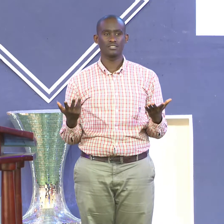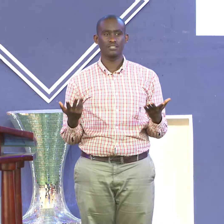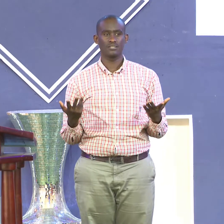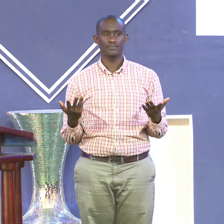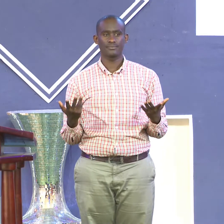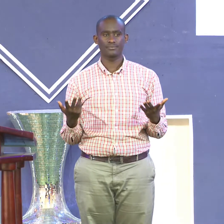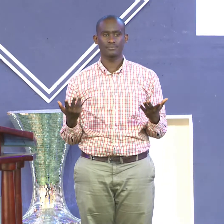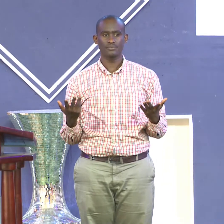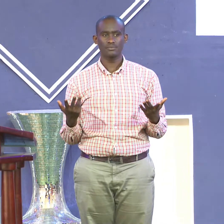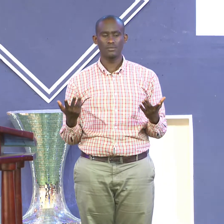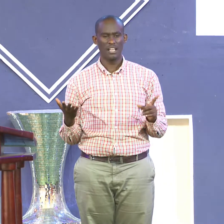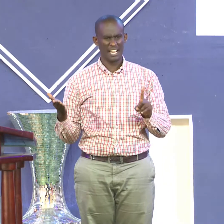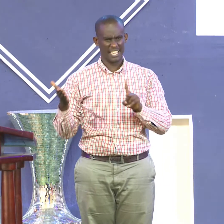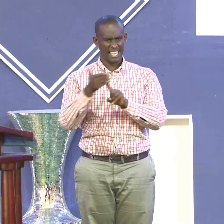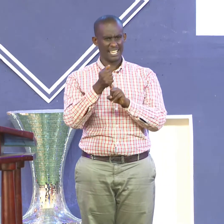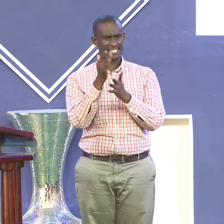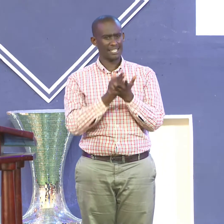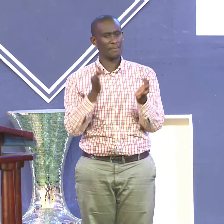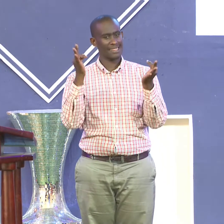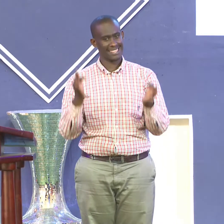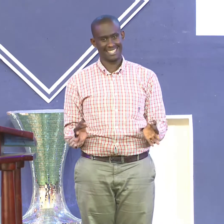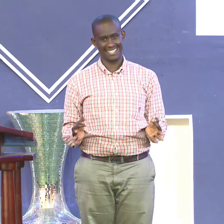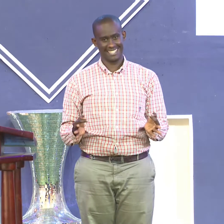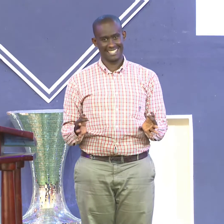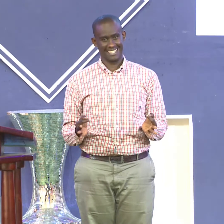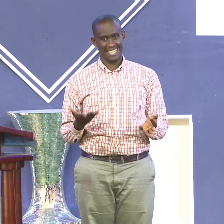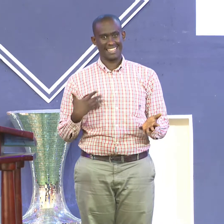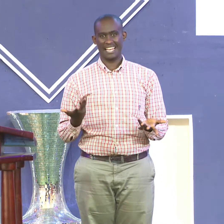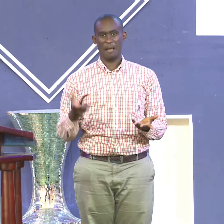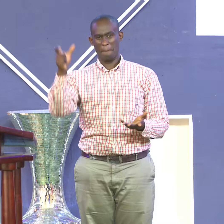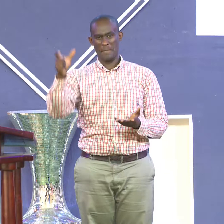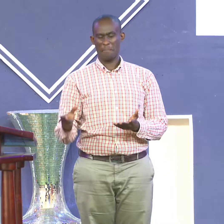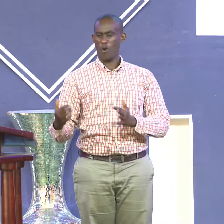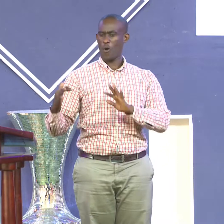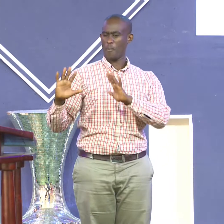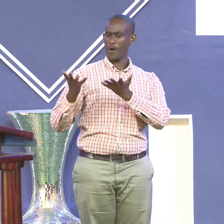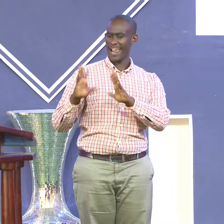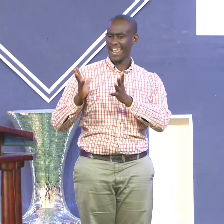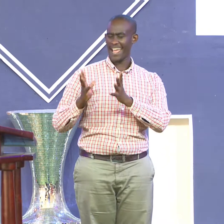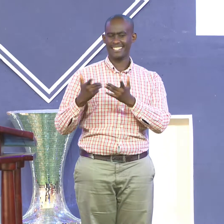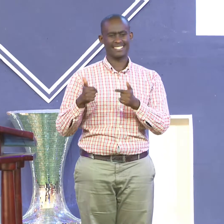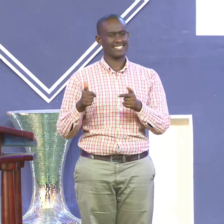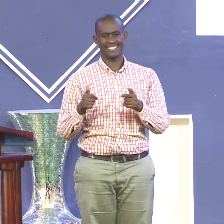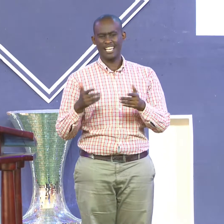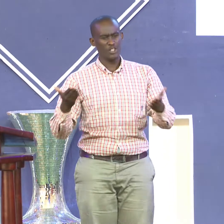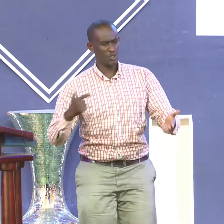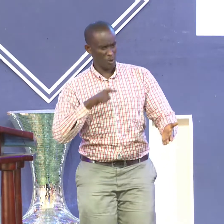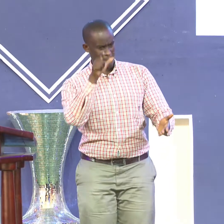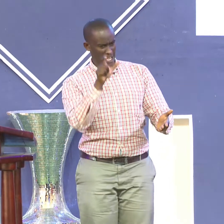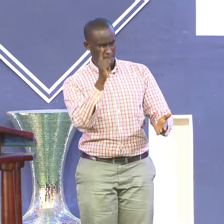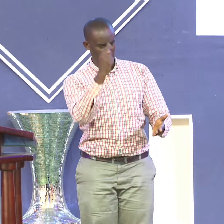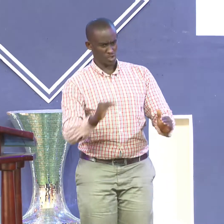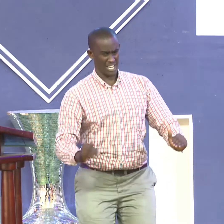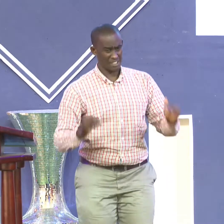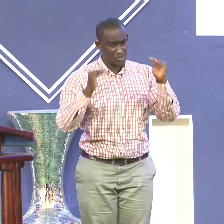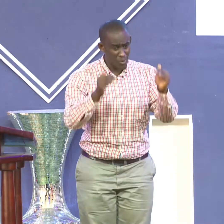Funayao. Akantu katono. Get something small. Okuwanibwako. Maybe you're praised. Okuyimusibwako. Or maybe you're exalted.